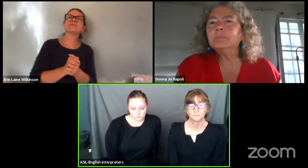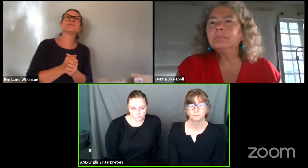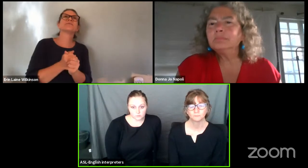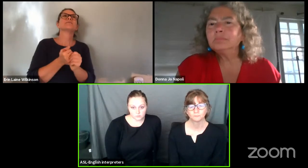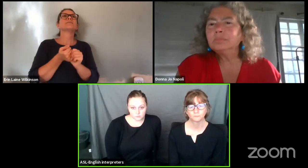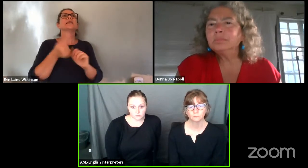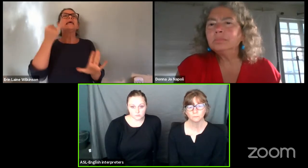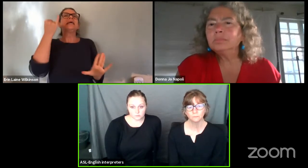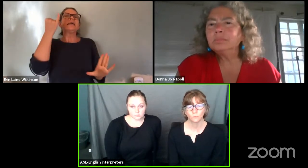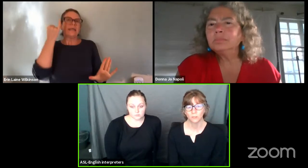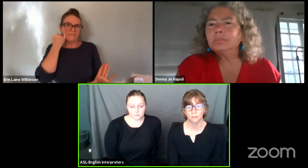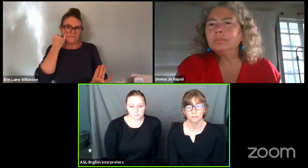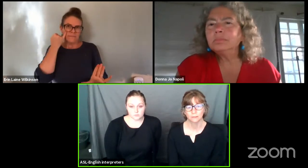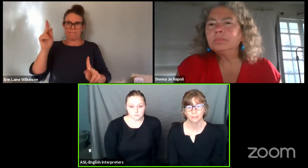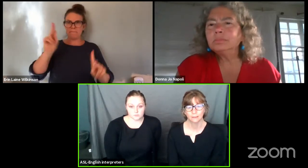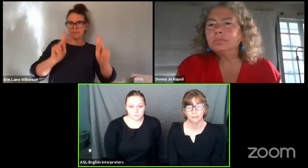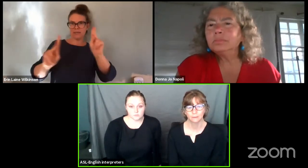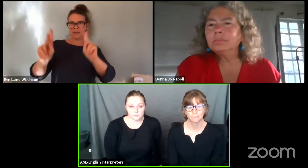question.